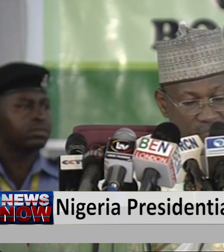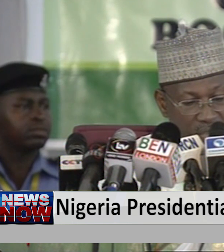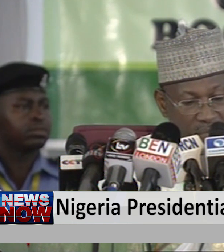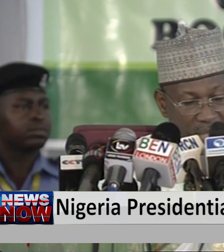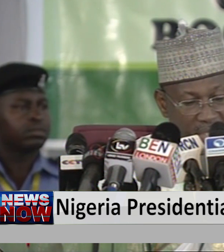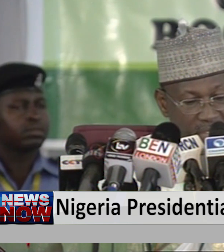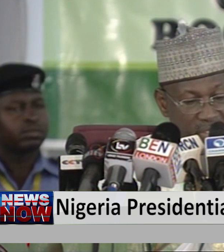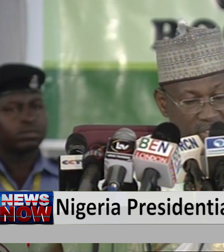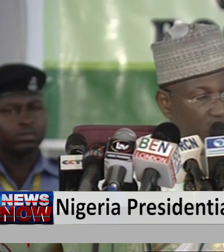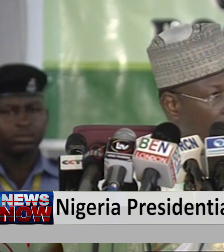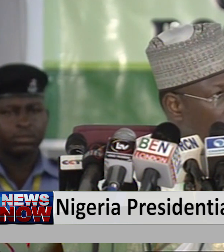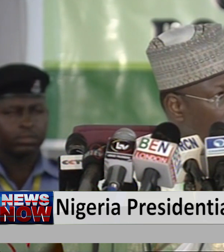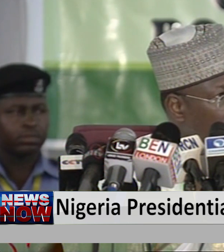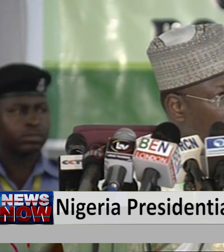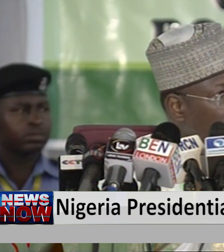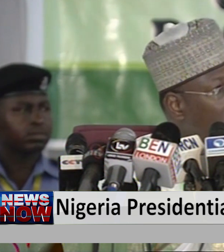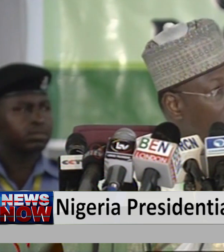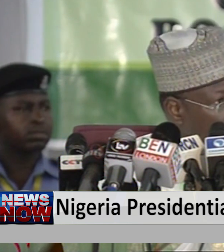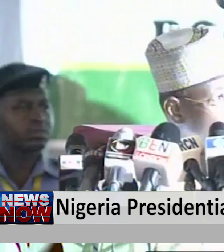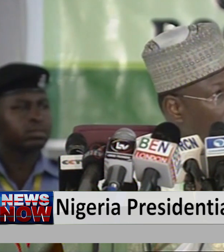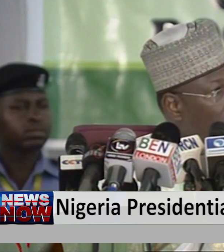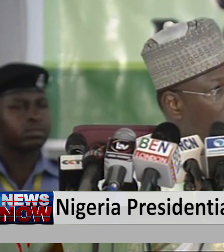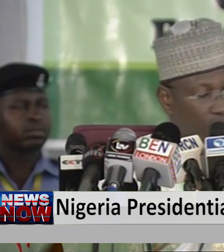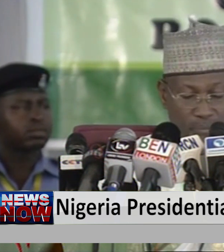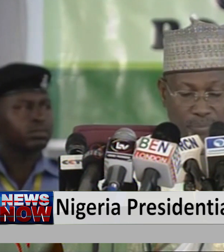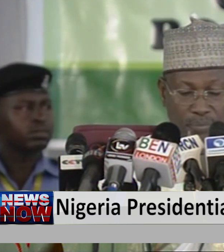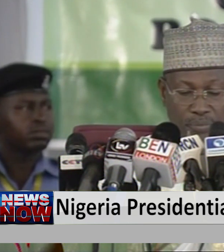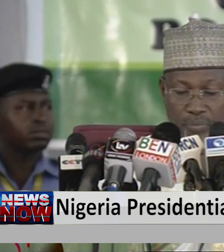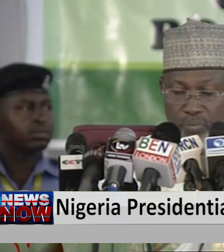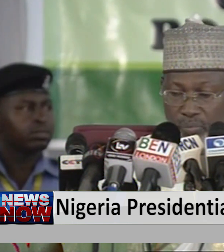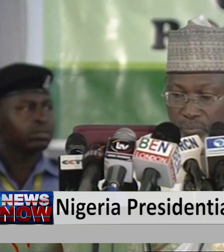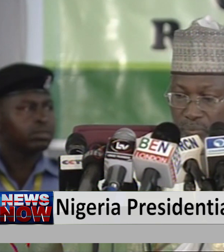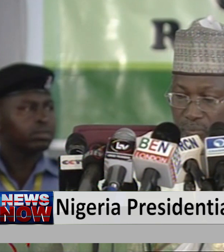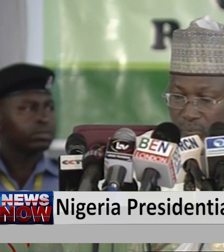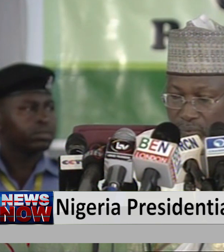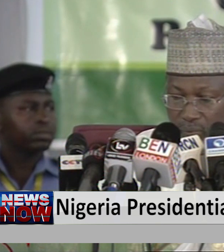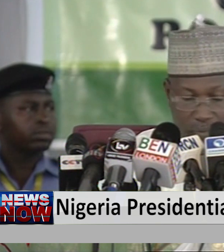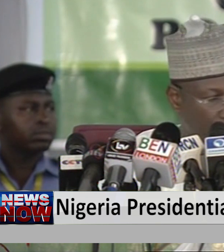is from Ekiti State. So,